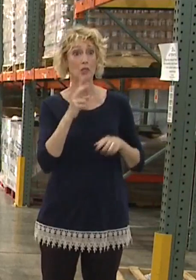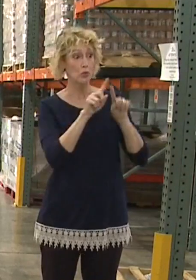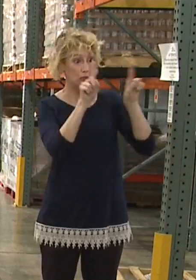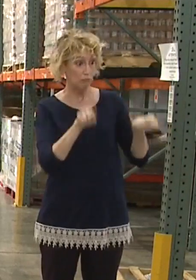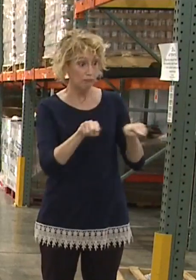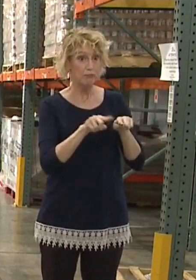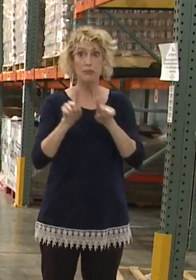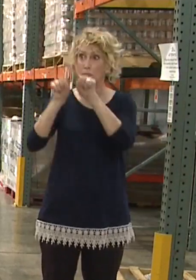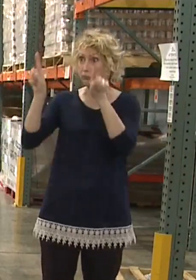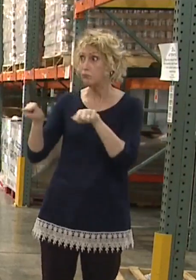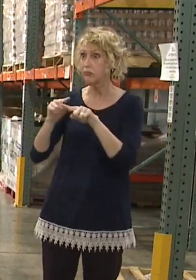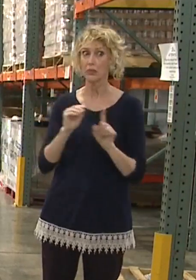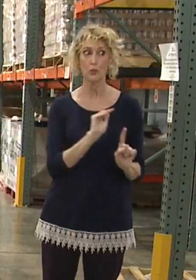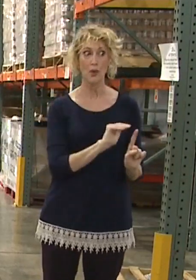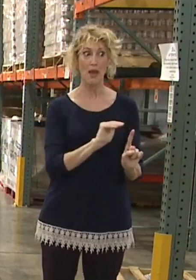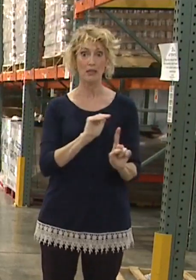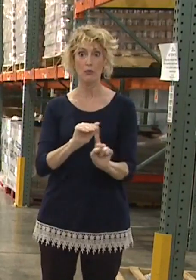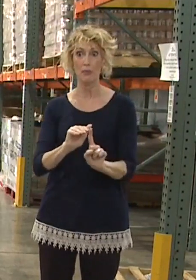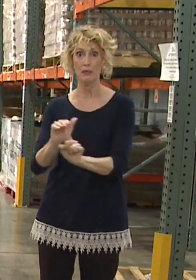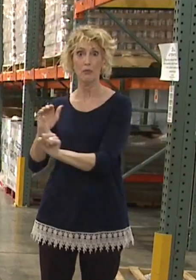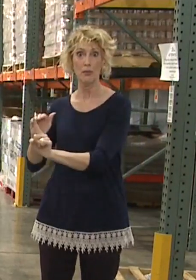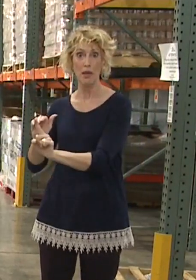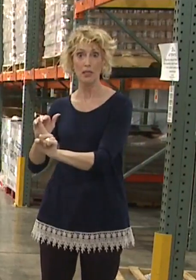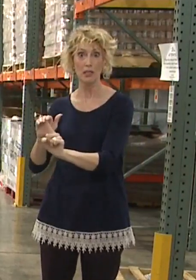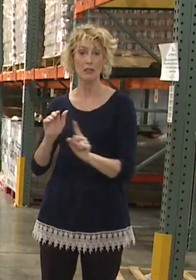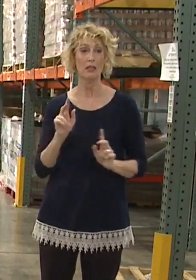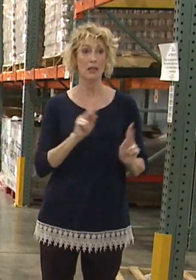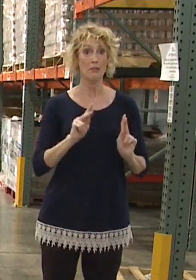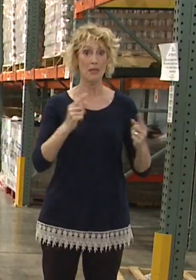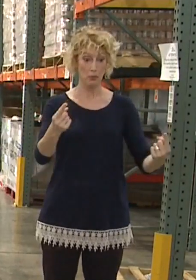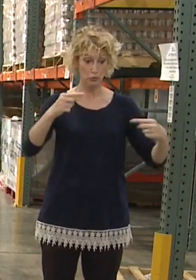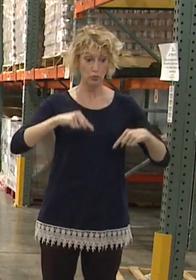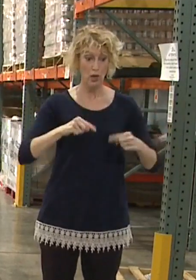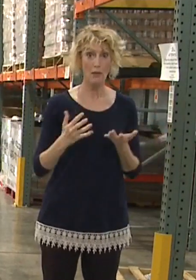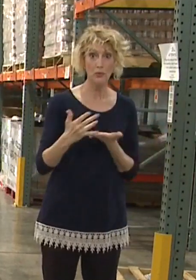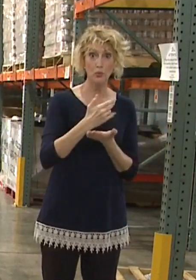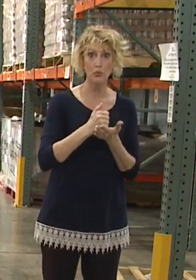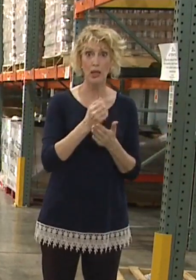everywhere reminding not only those who come